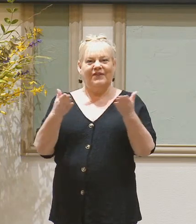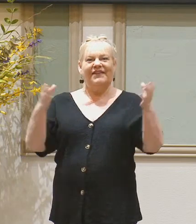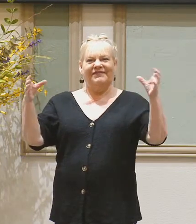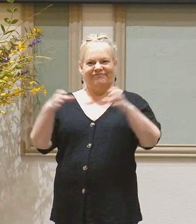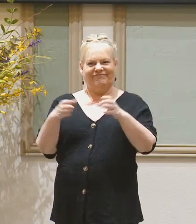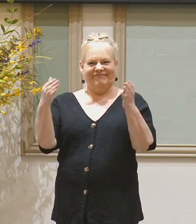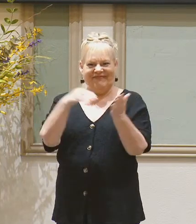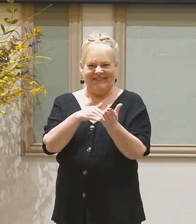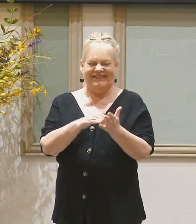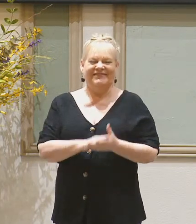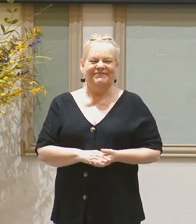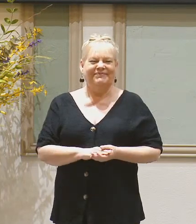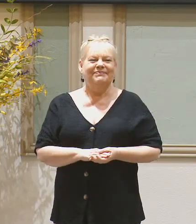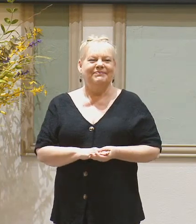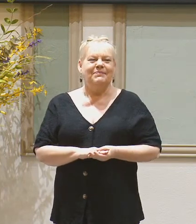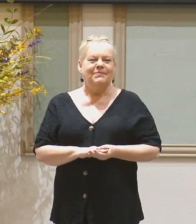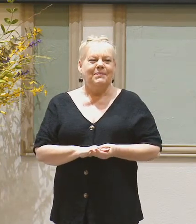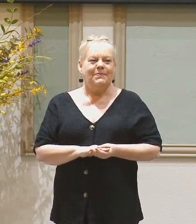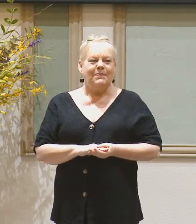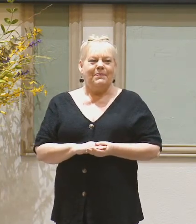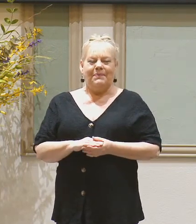together.